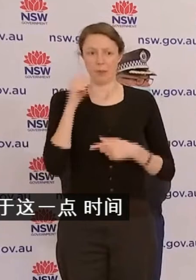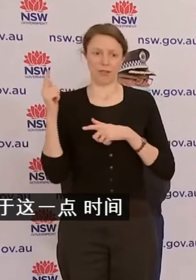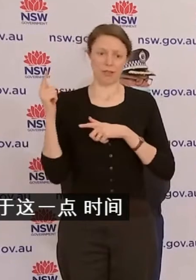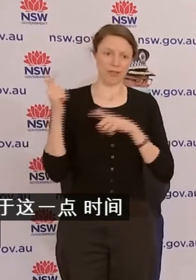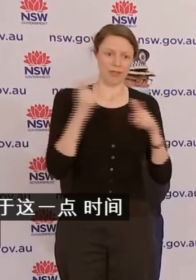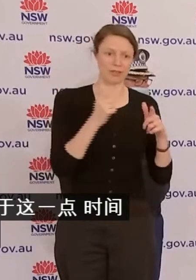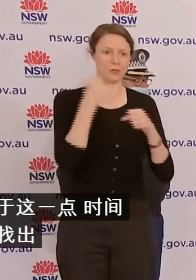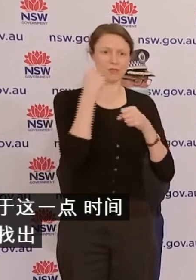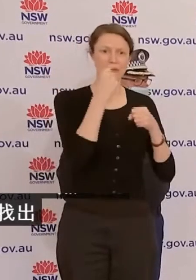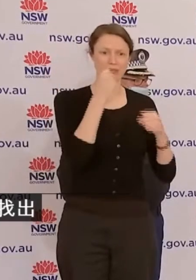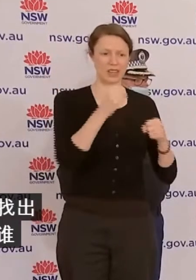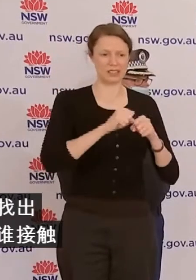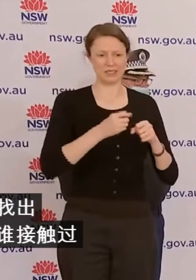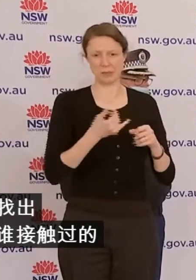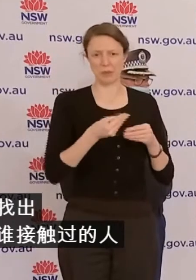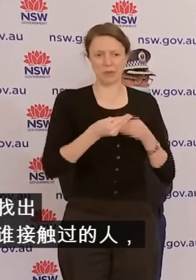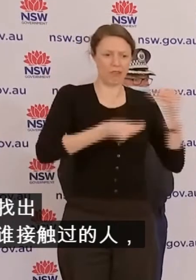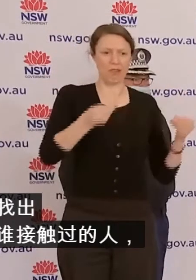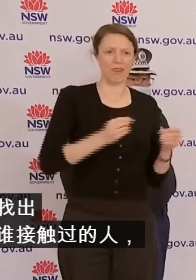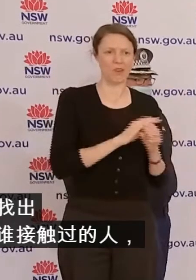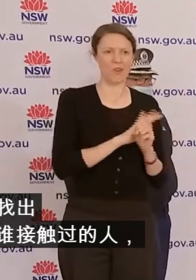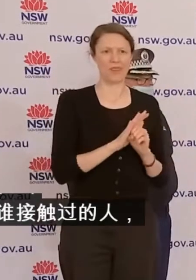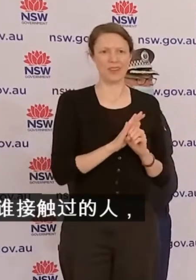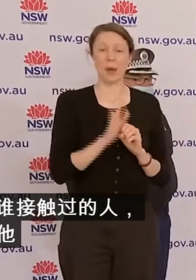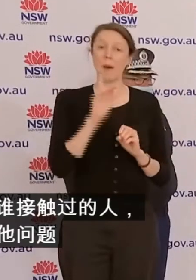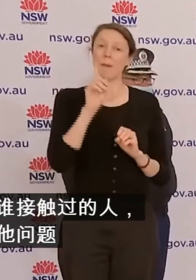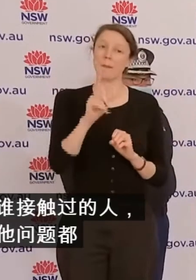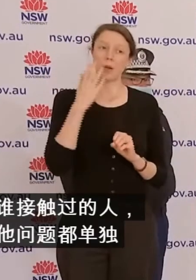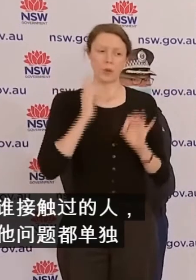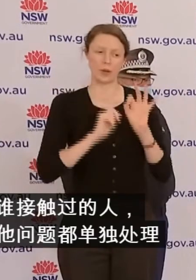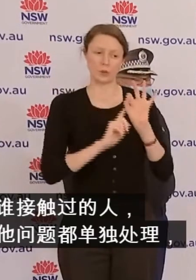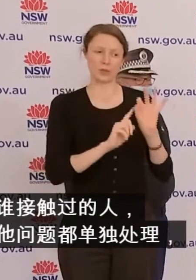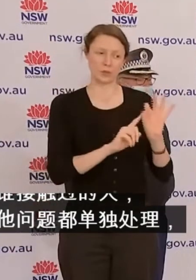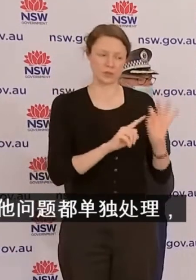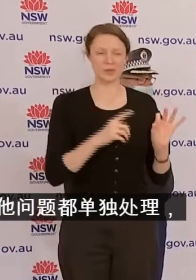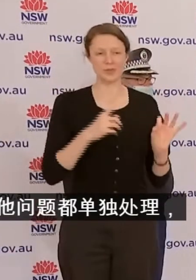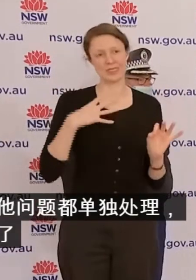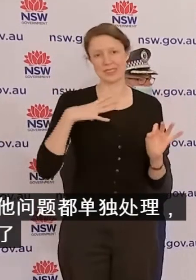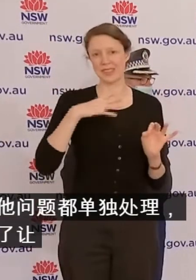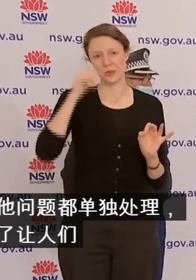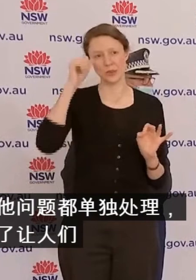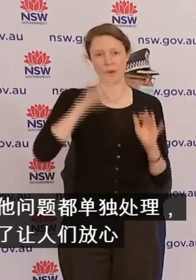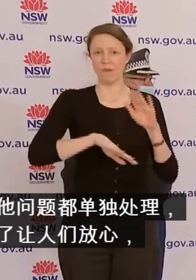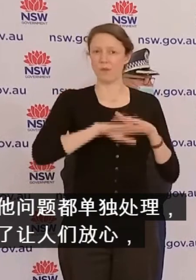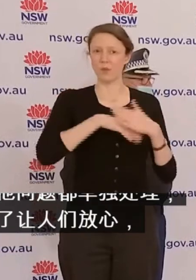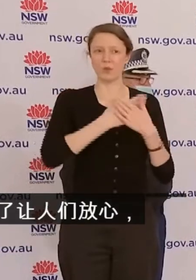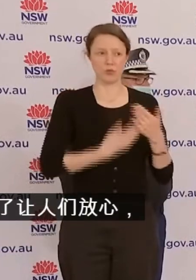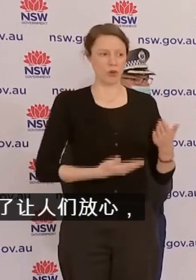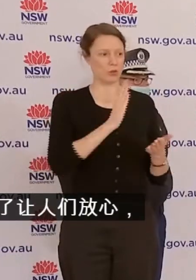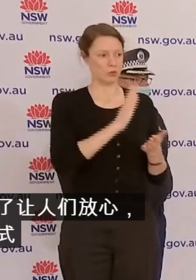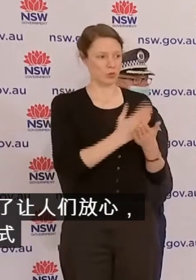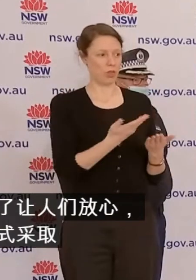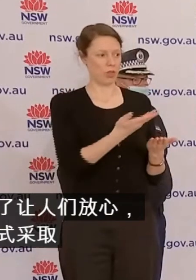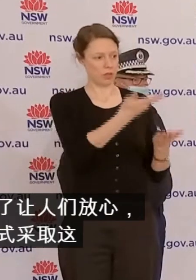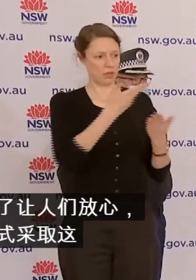really to find out where they've been, who they've been in contact with, and any other issues are dealt with separately. So just to reassure people, health